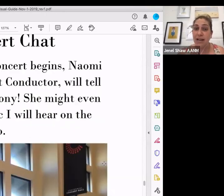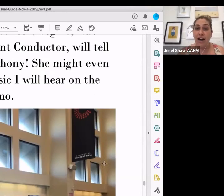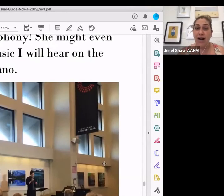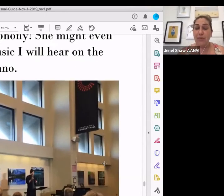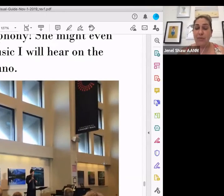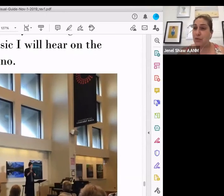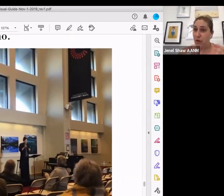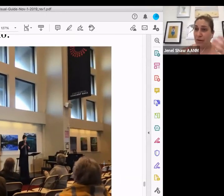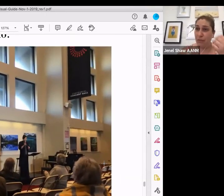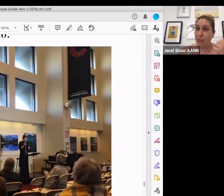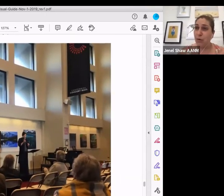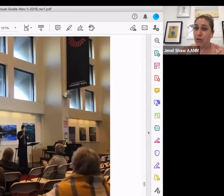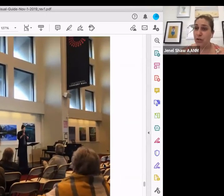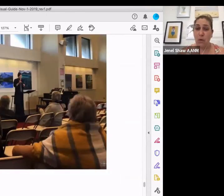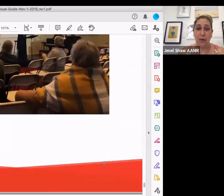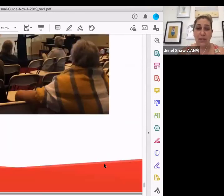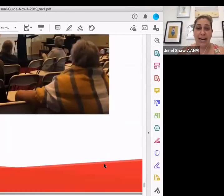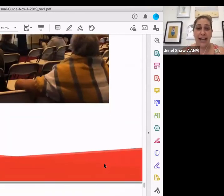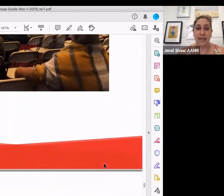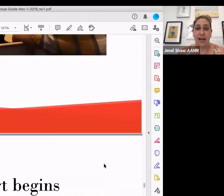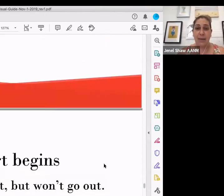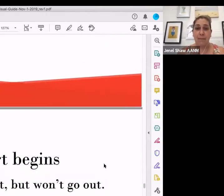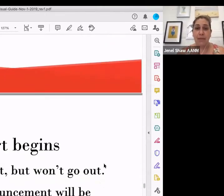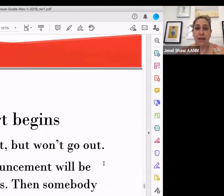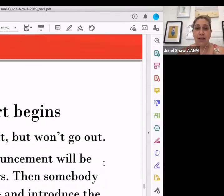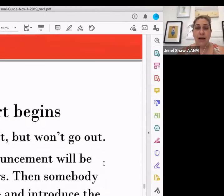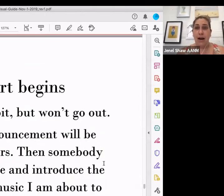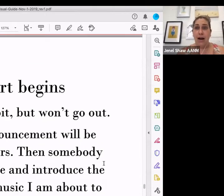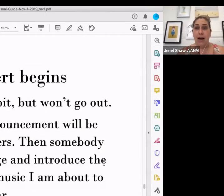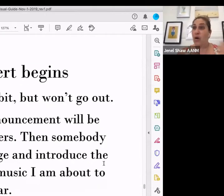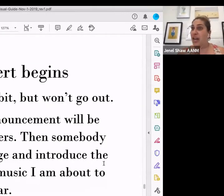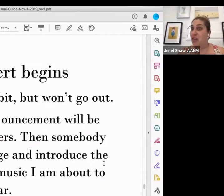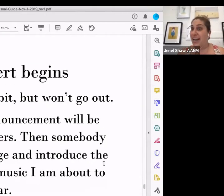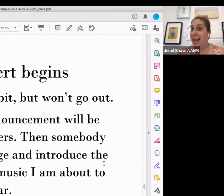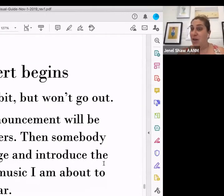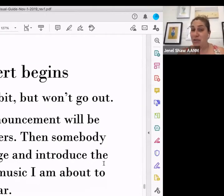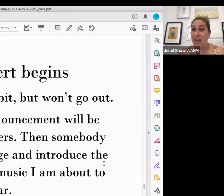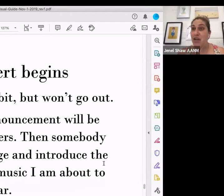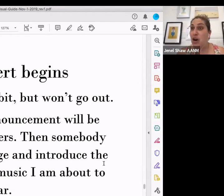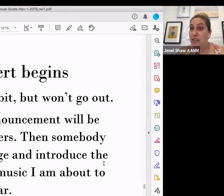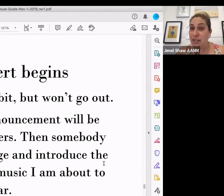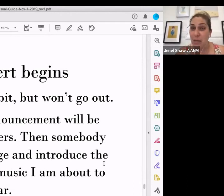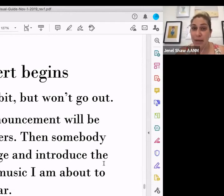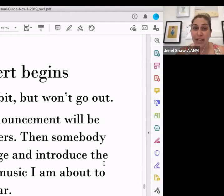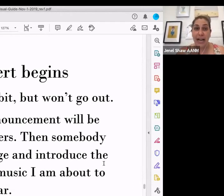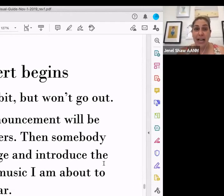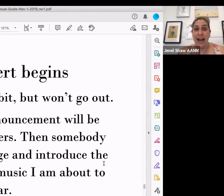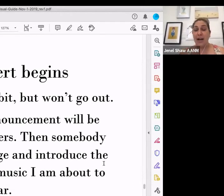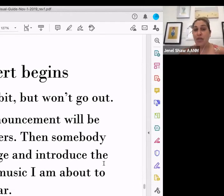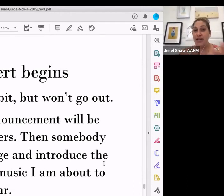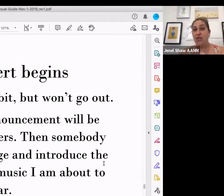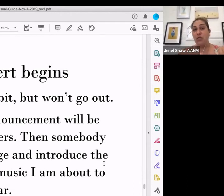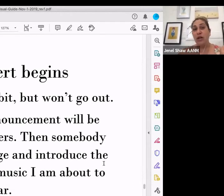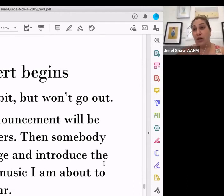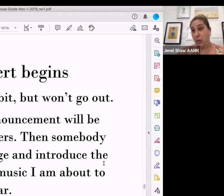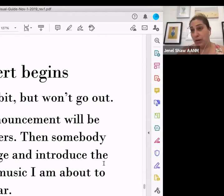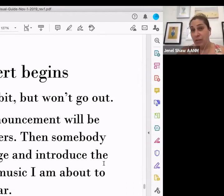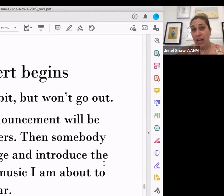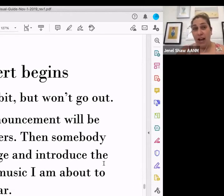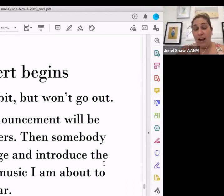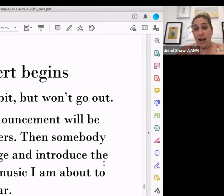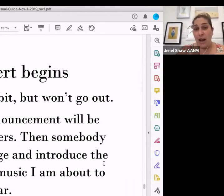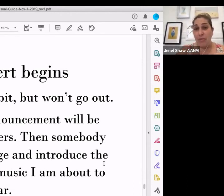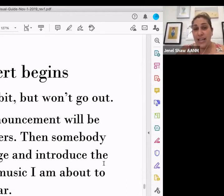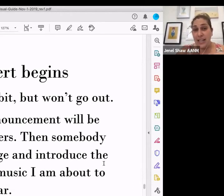music. So it's great for people to know about that ahead of time. Okay, great. So now the concert's going to begin. Now, this is really